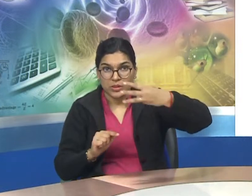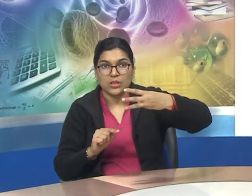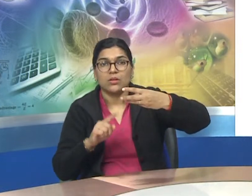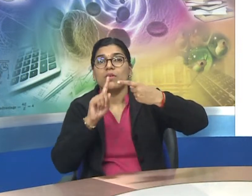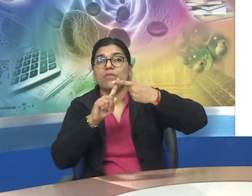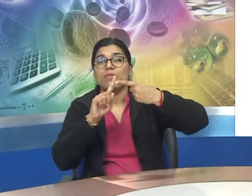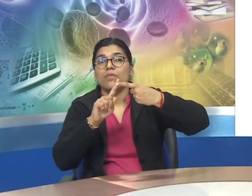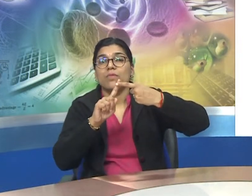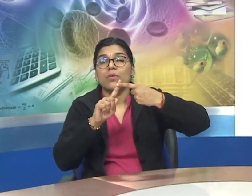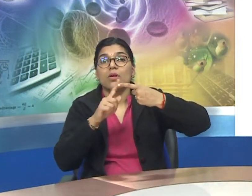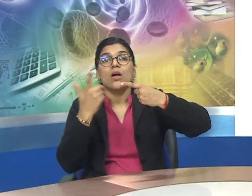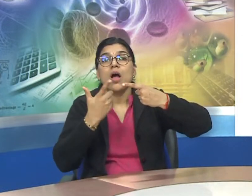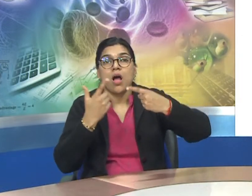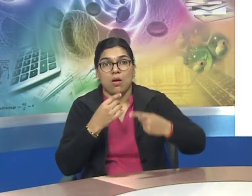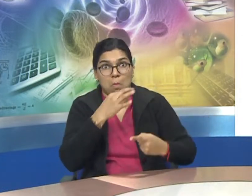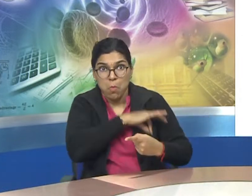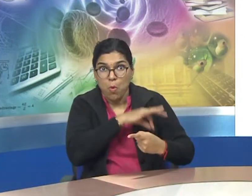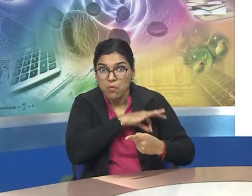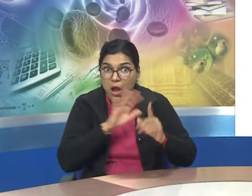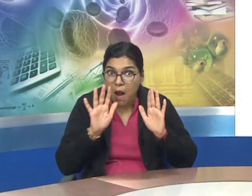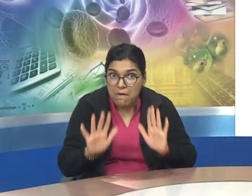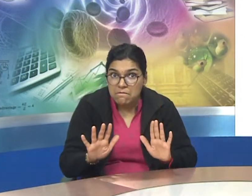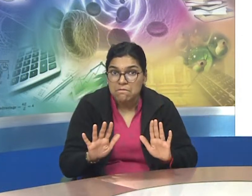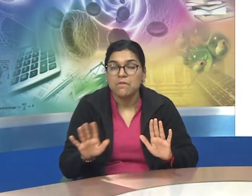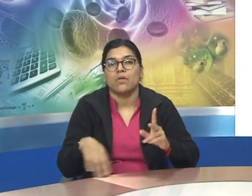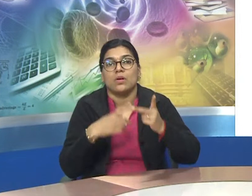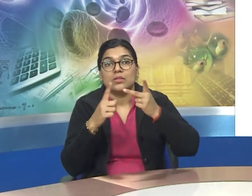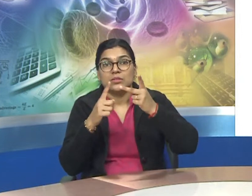and also the active passive grammar part which we just understood.